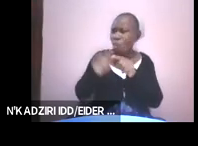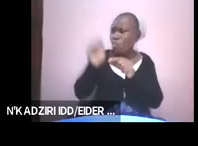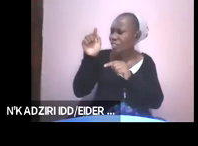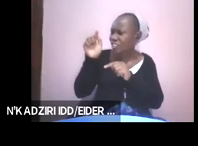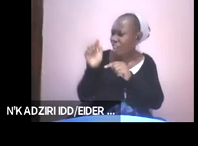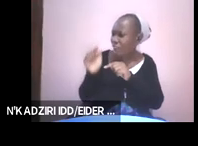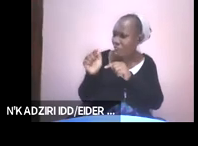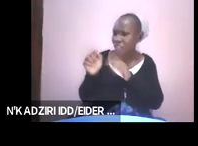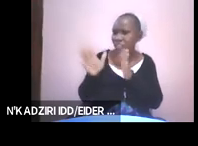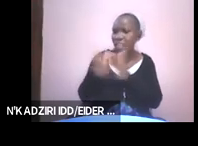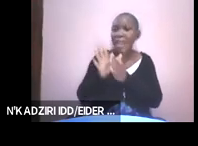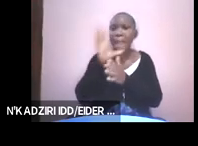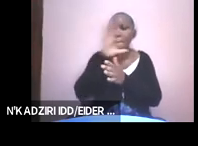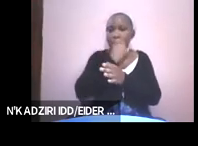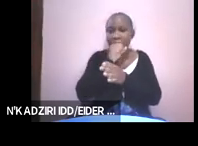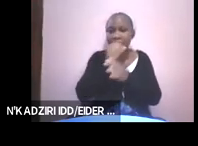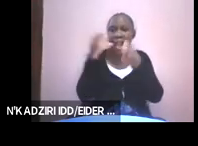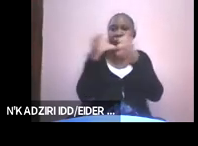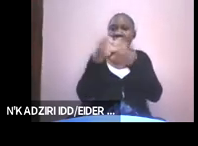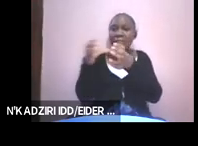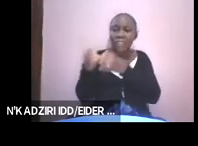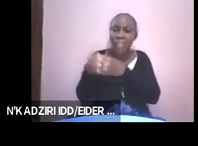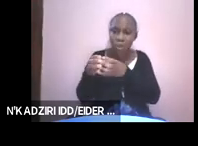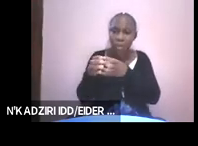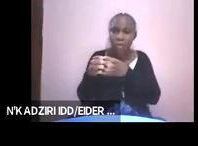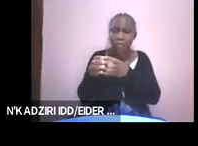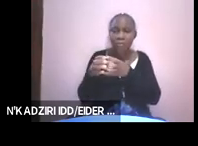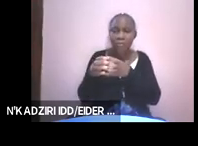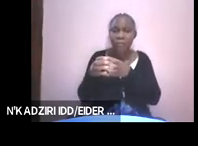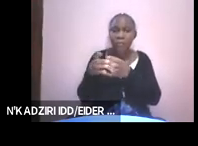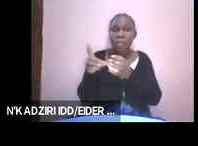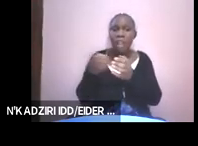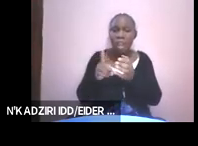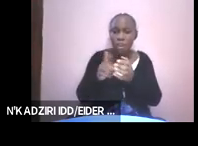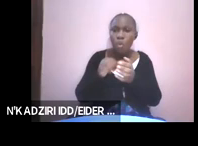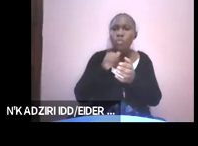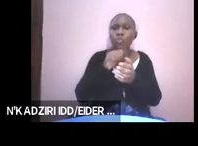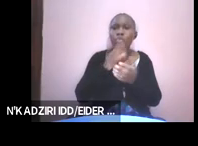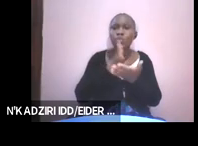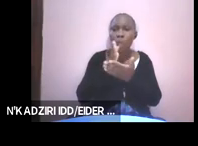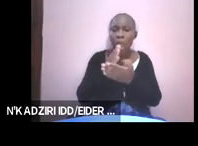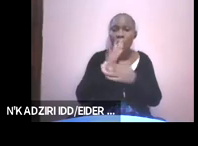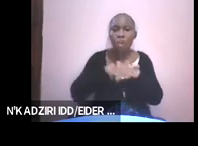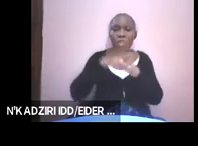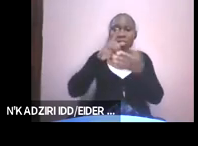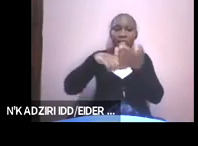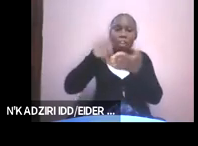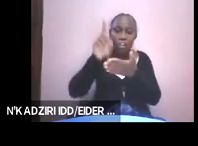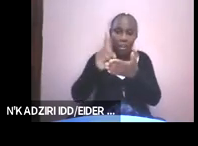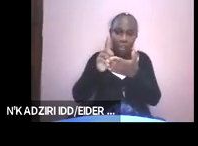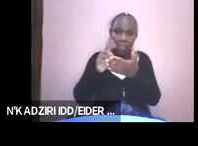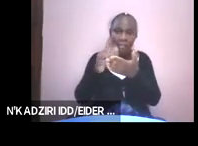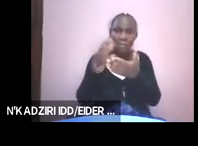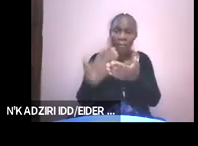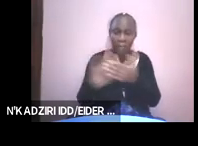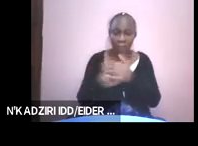miscategorizing identities. I'm not sure I'm interpreting it correct, but yes, that's exactly what I